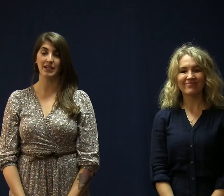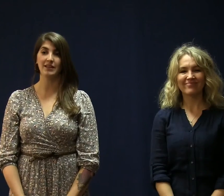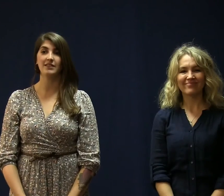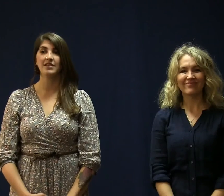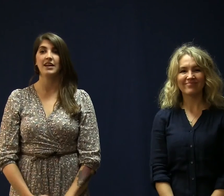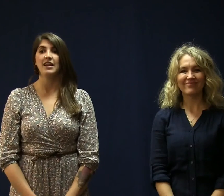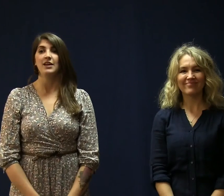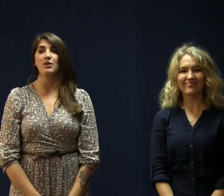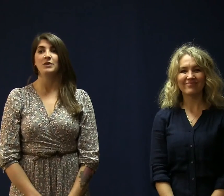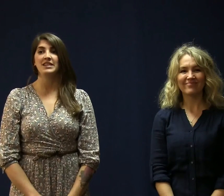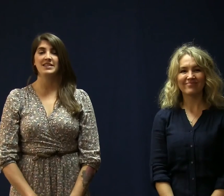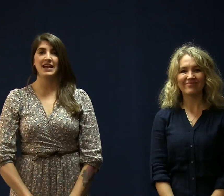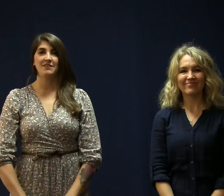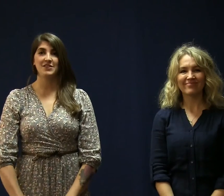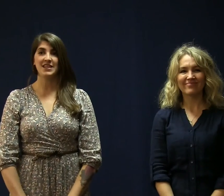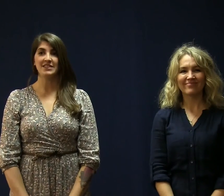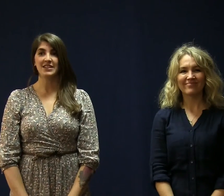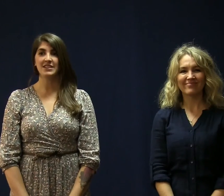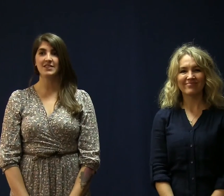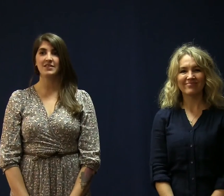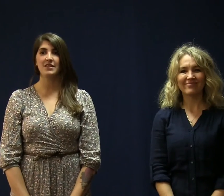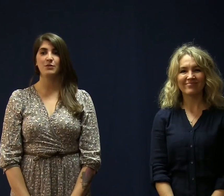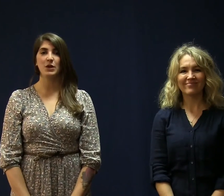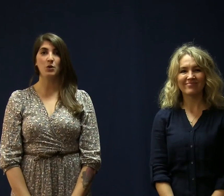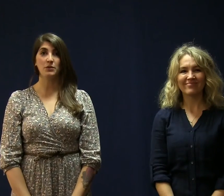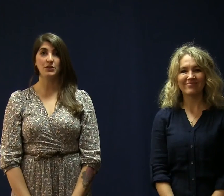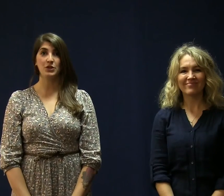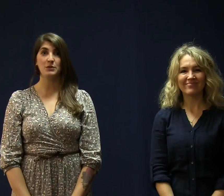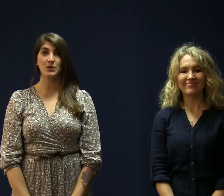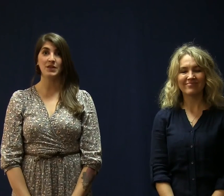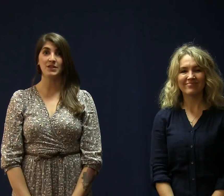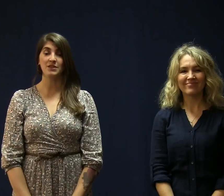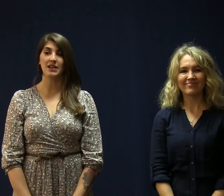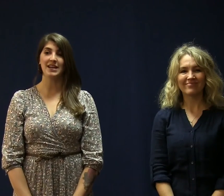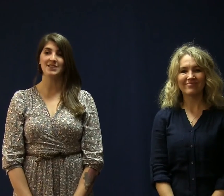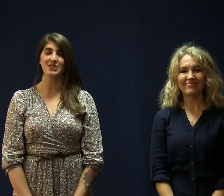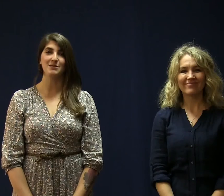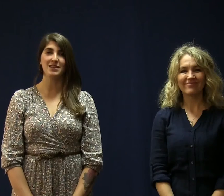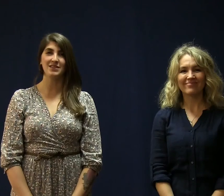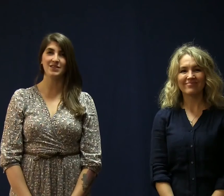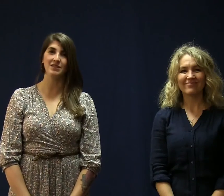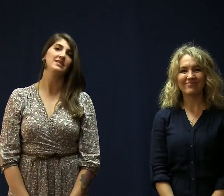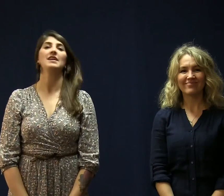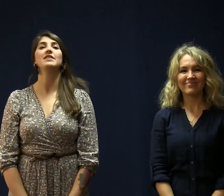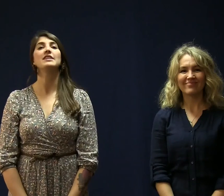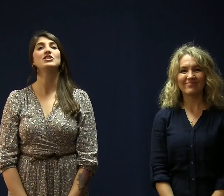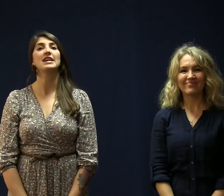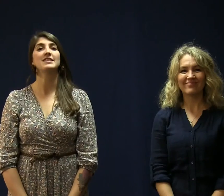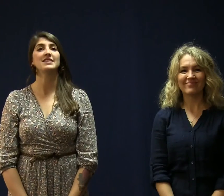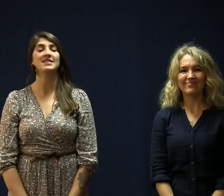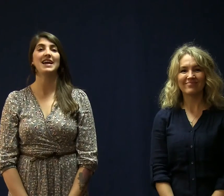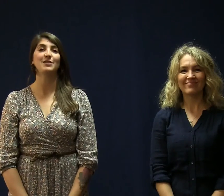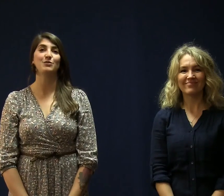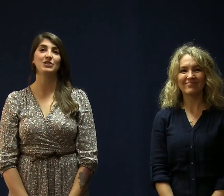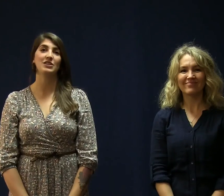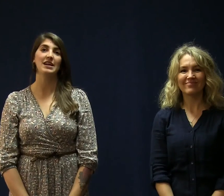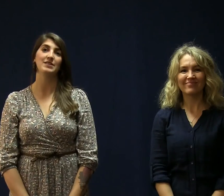meeting. When it's time for centers, we open the door between the 2 classrooms and the students have the chance to decide which